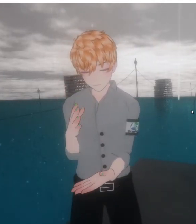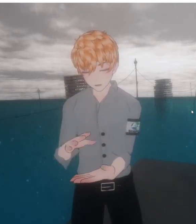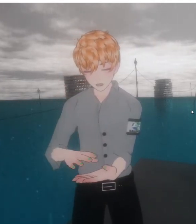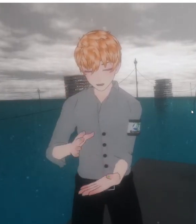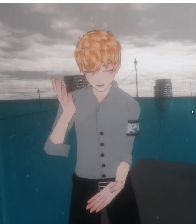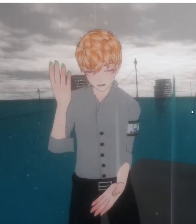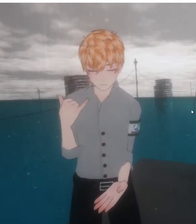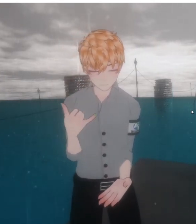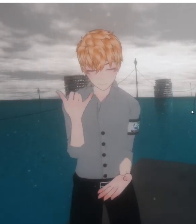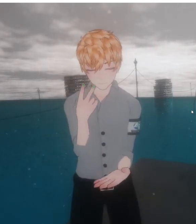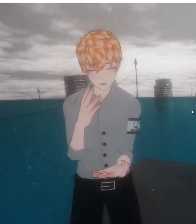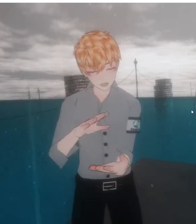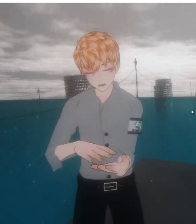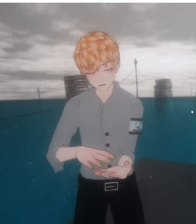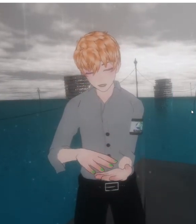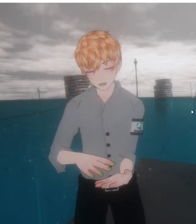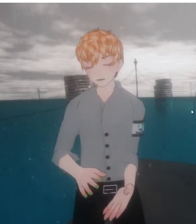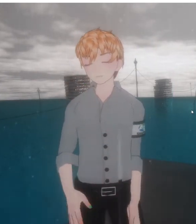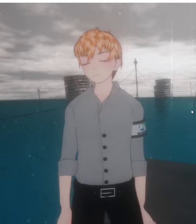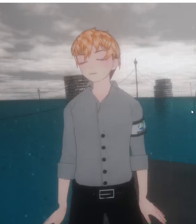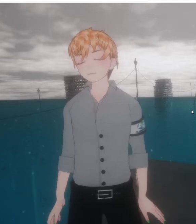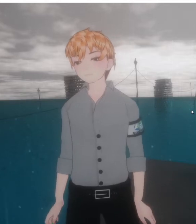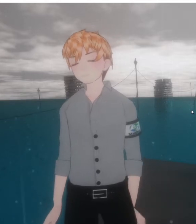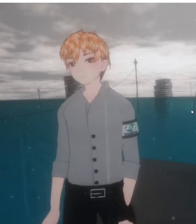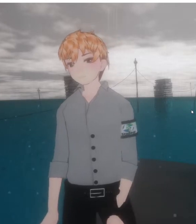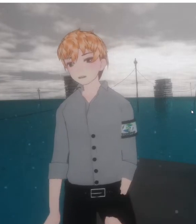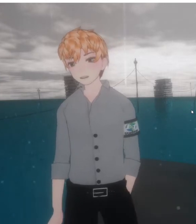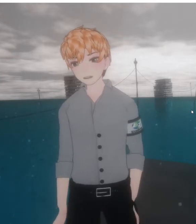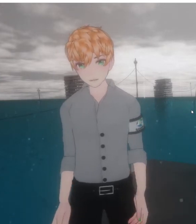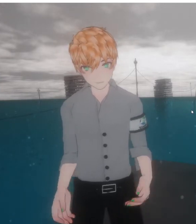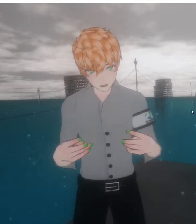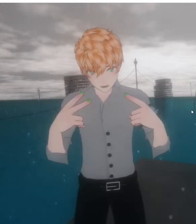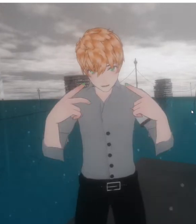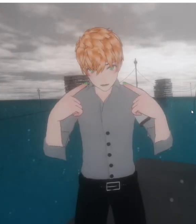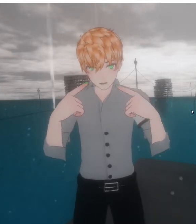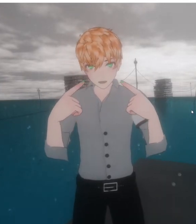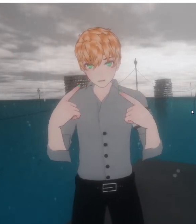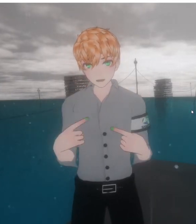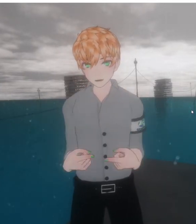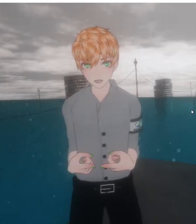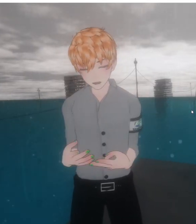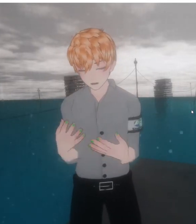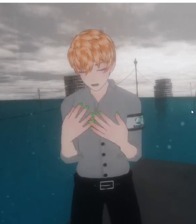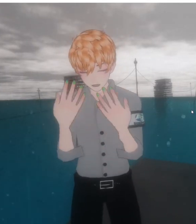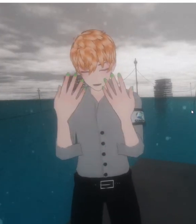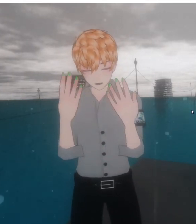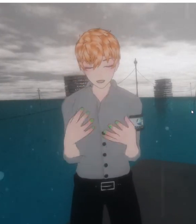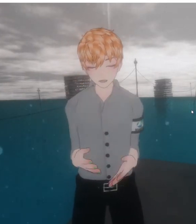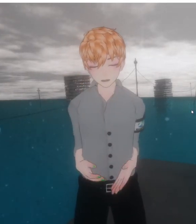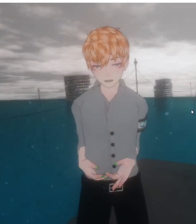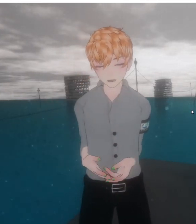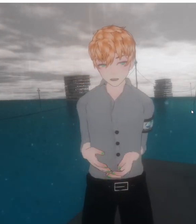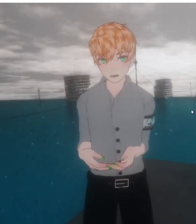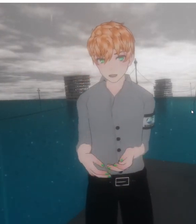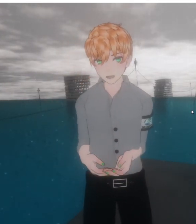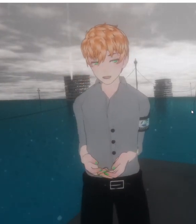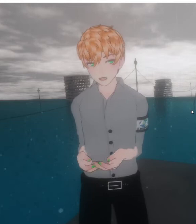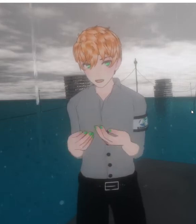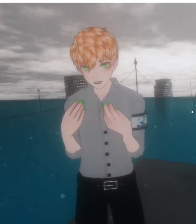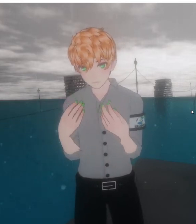bad? Why bad? And like I'm furrowing my brow in real life, but obviously that doesn't track on the